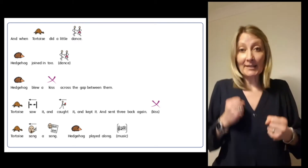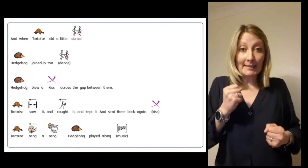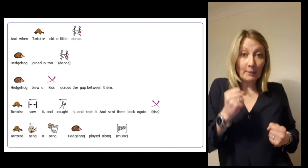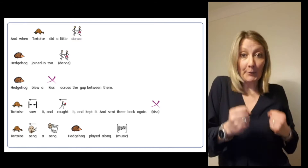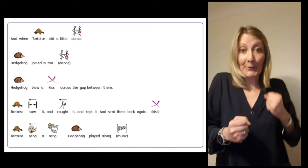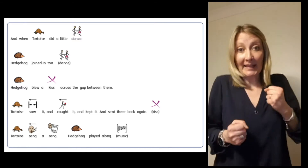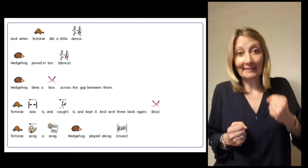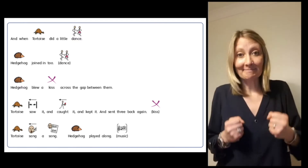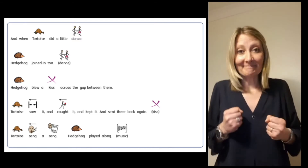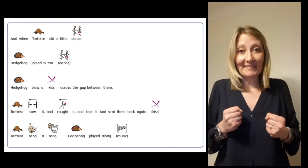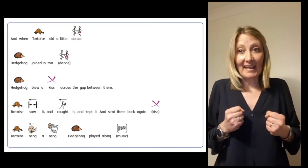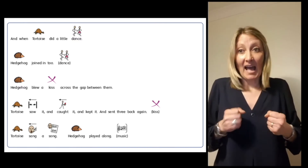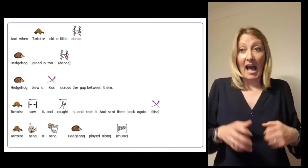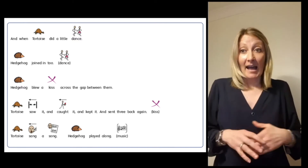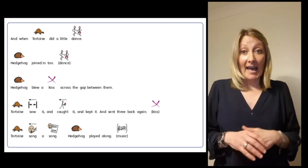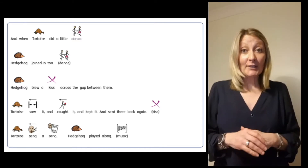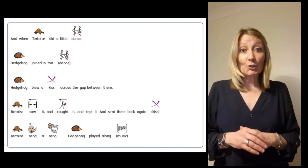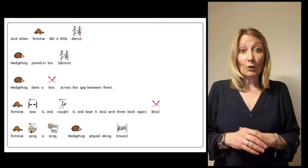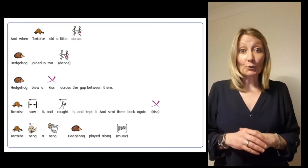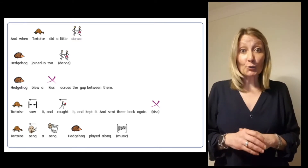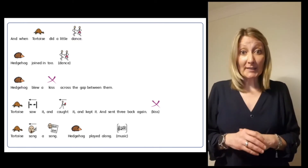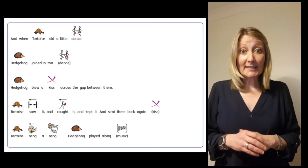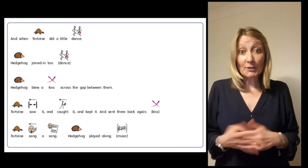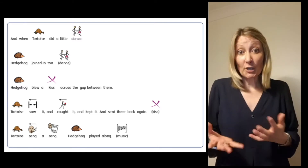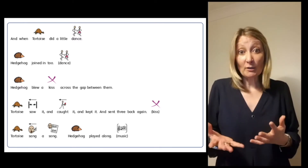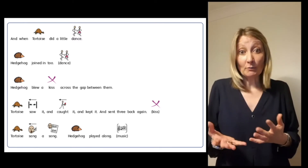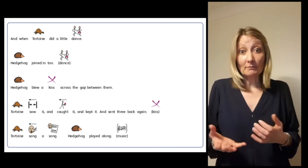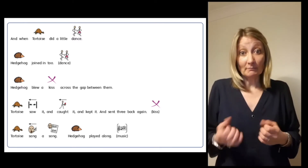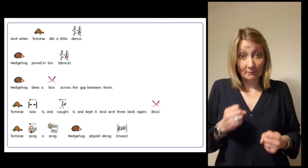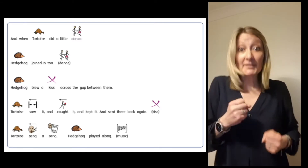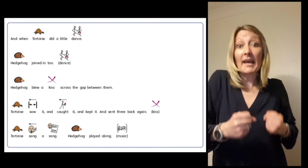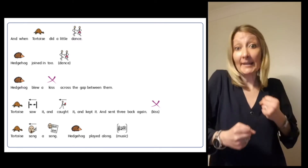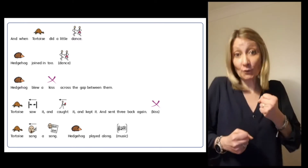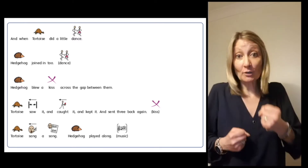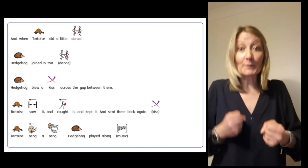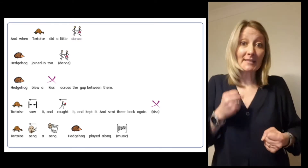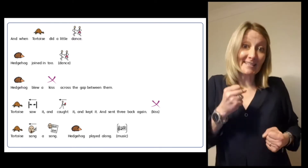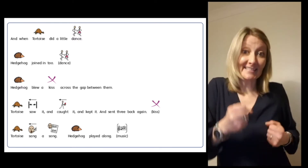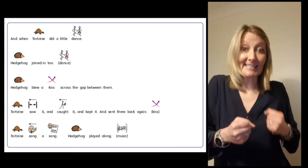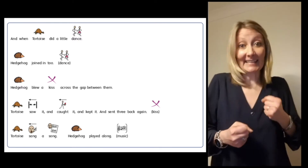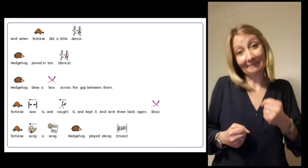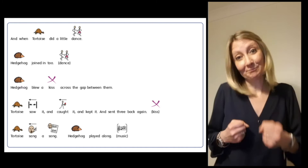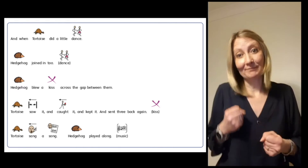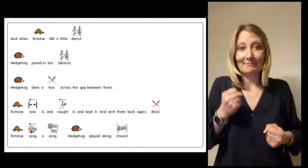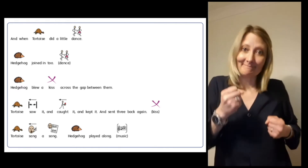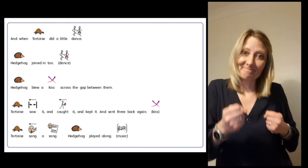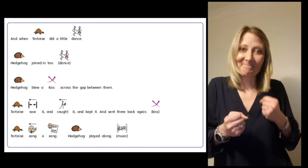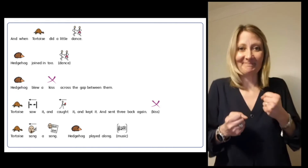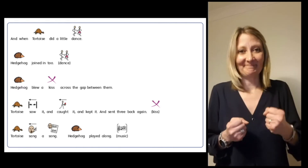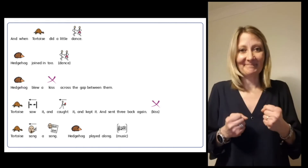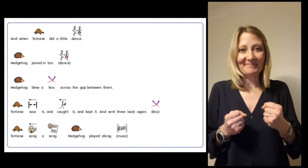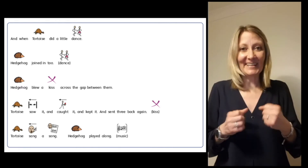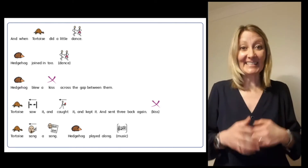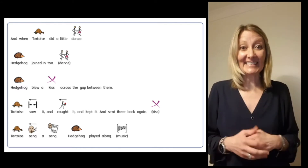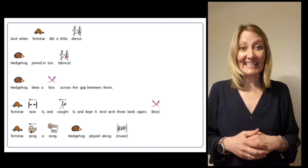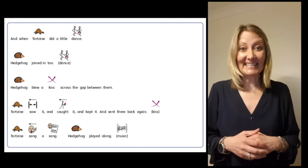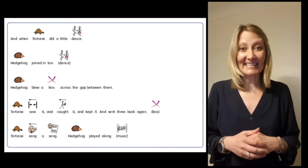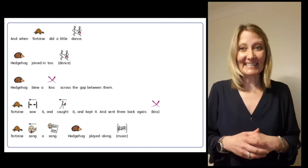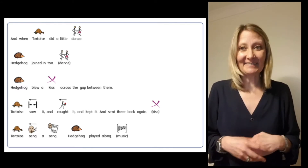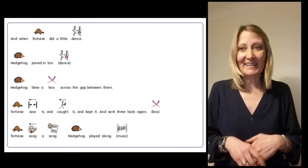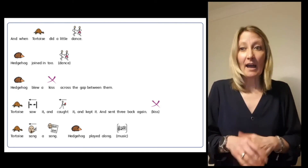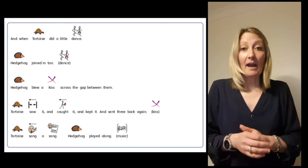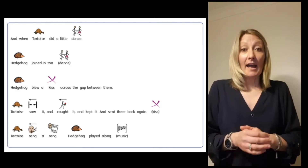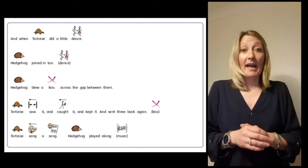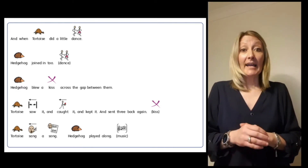having a little boogie. Hedgehog joined in too. So Hedgehog was dancing. Nice and